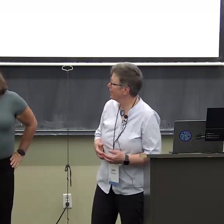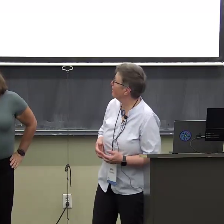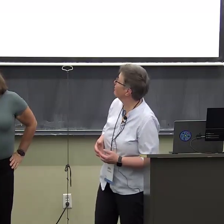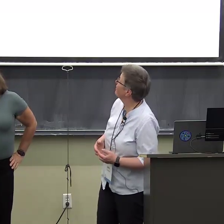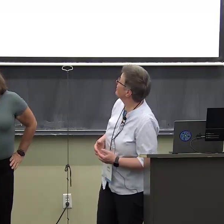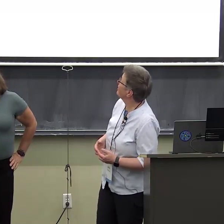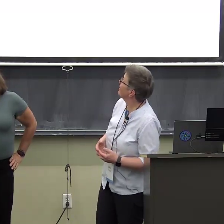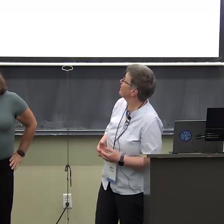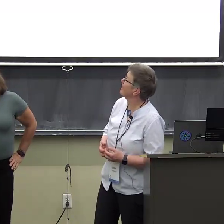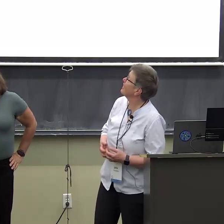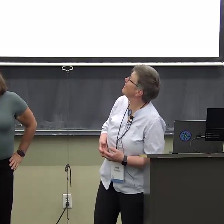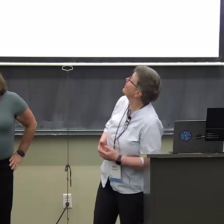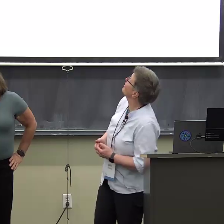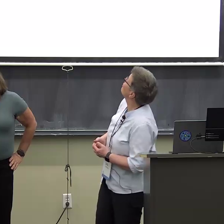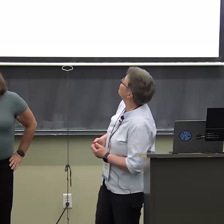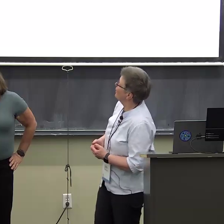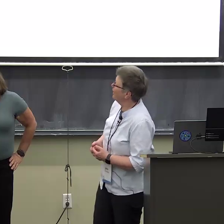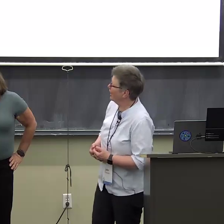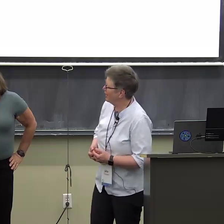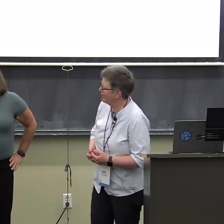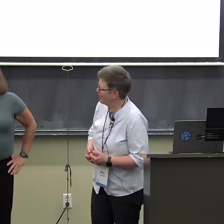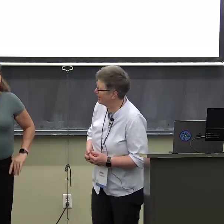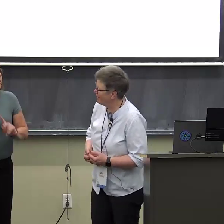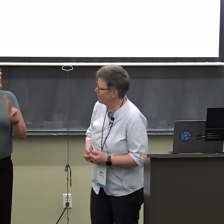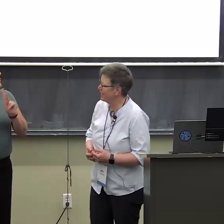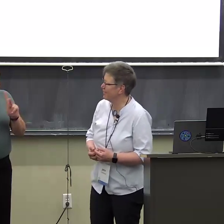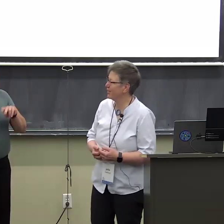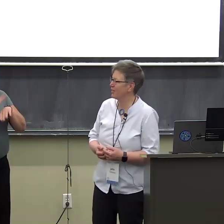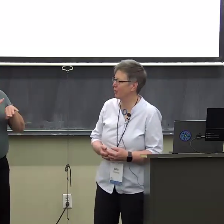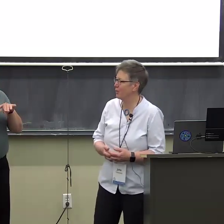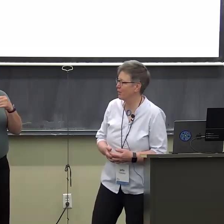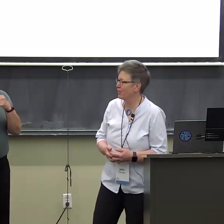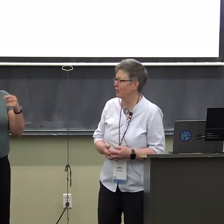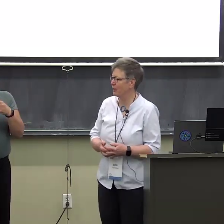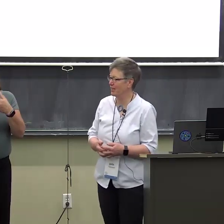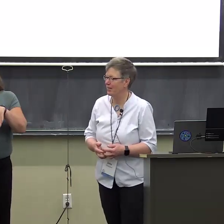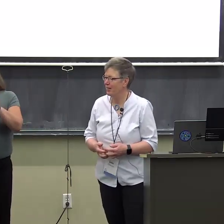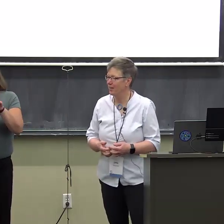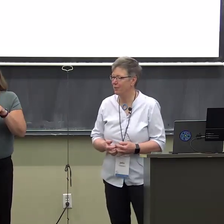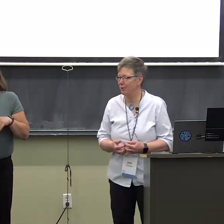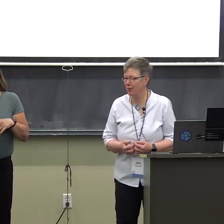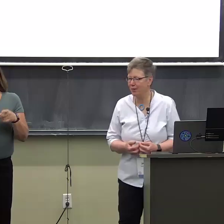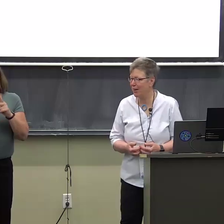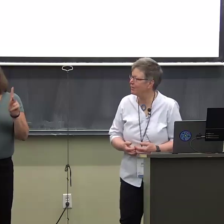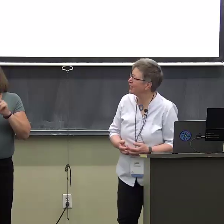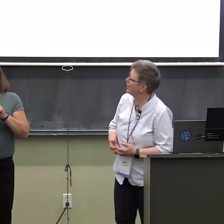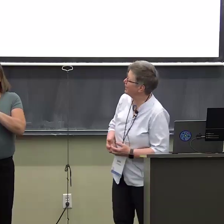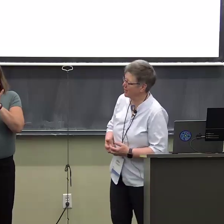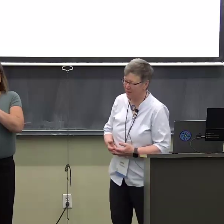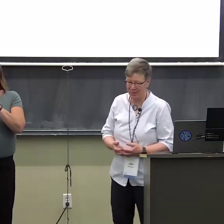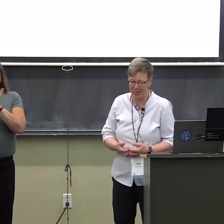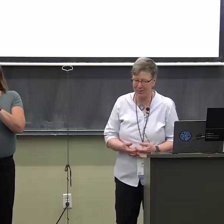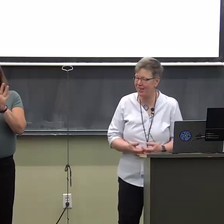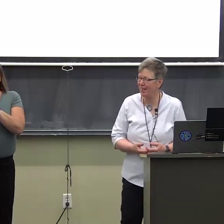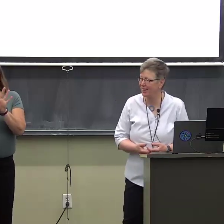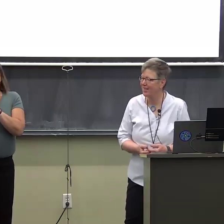Sorry for those of you online that we're just closing the door because lots of people are arriving late and